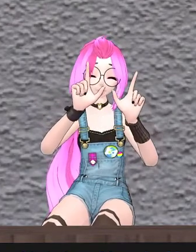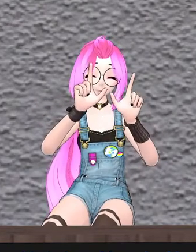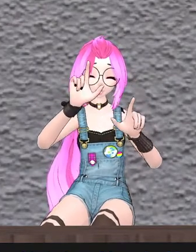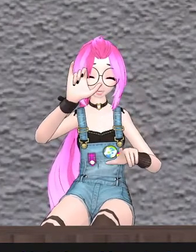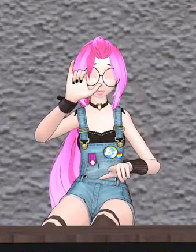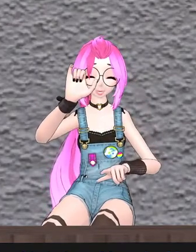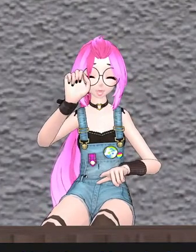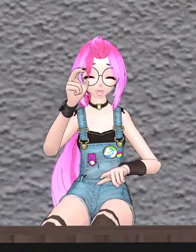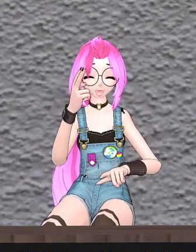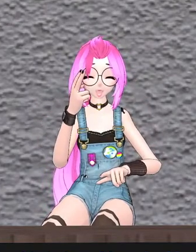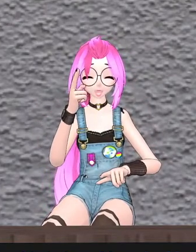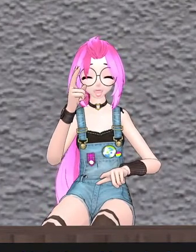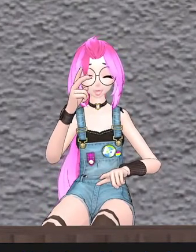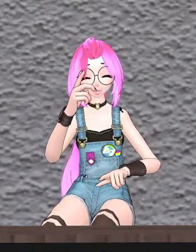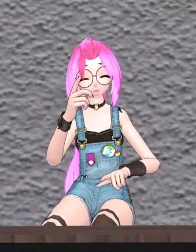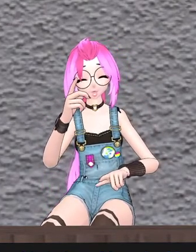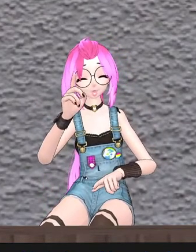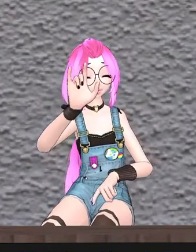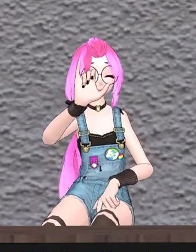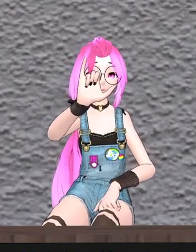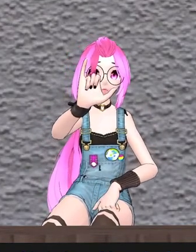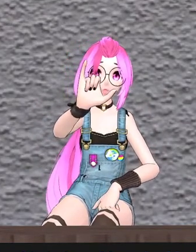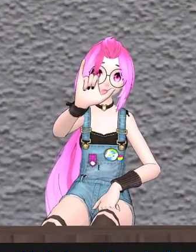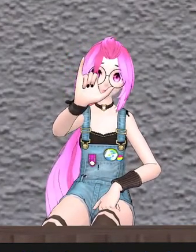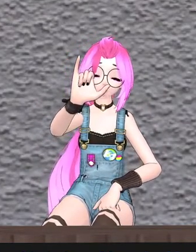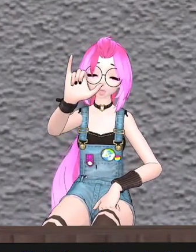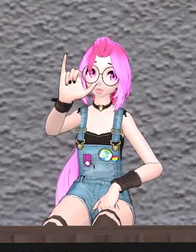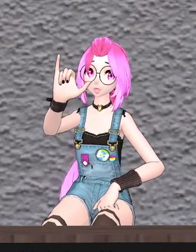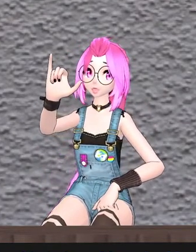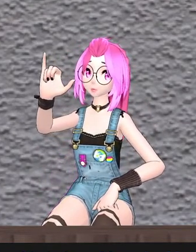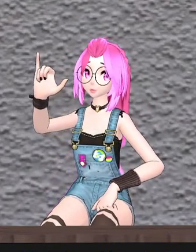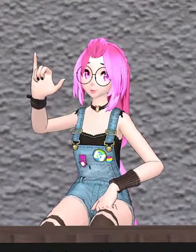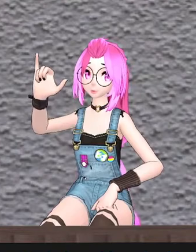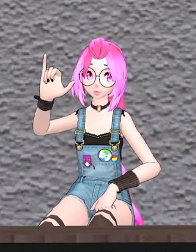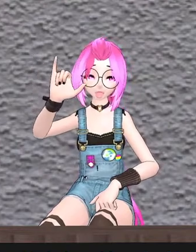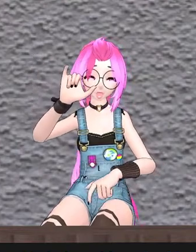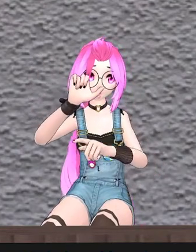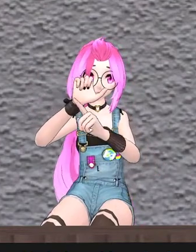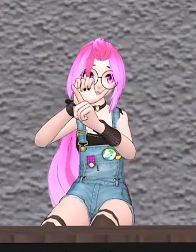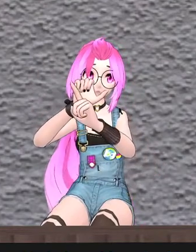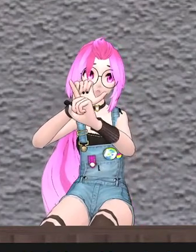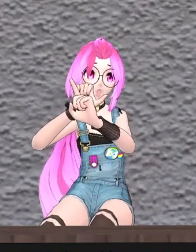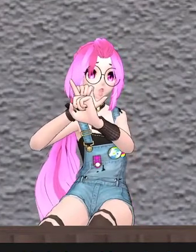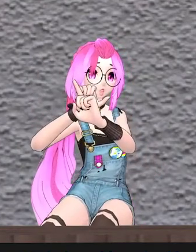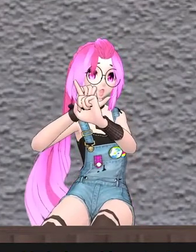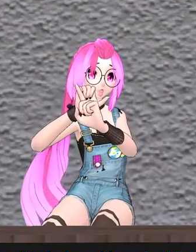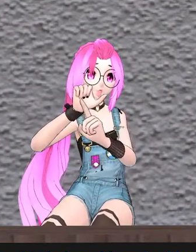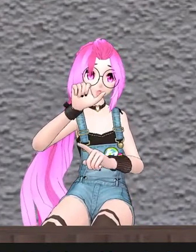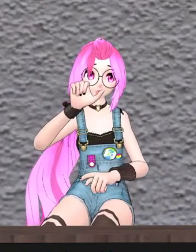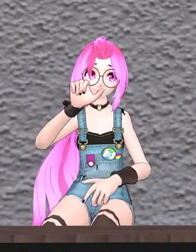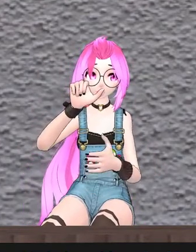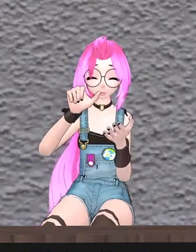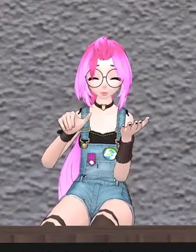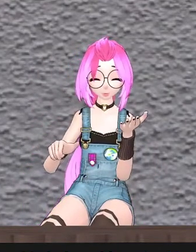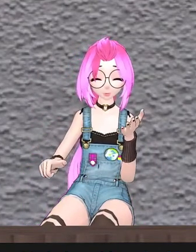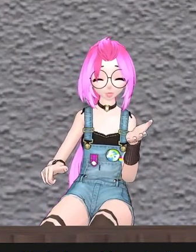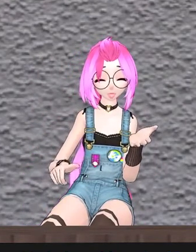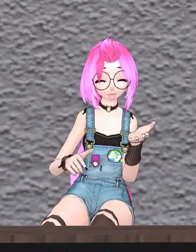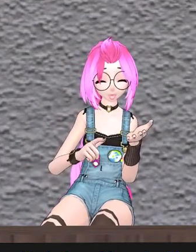is New York. You're gonna have a Y hand. Y hand. So for people who don't have index, you use a thumbs up. You have